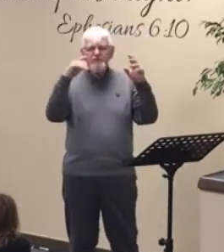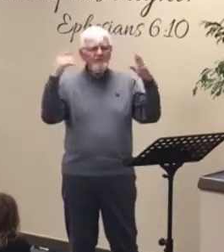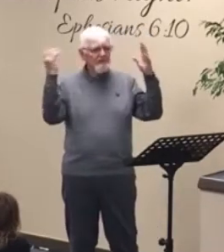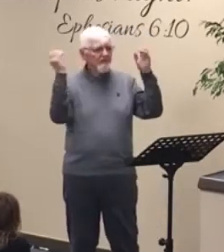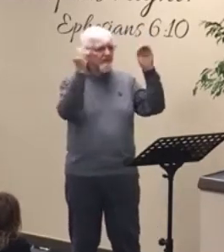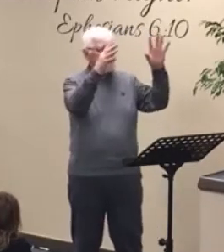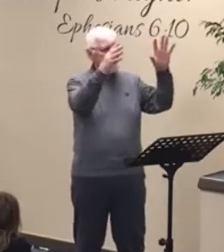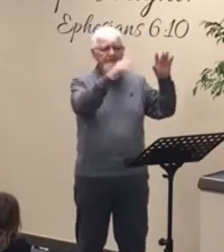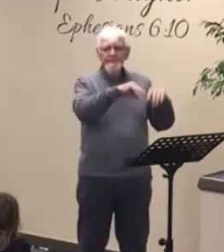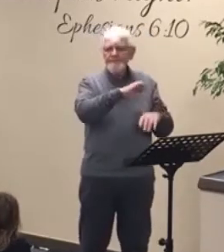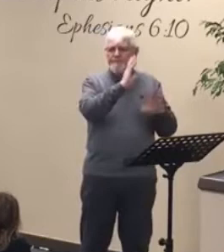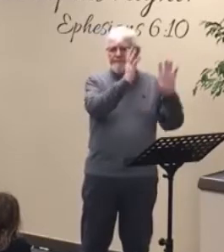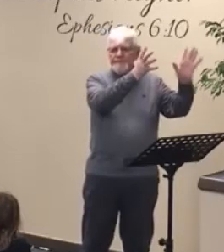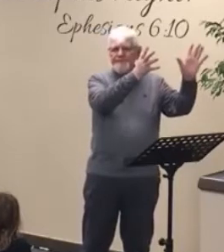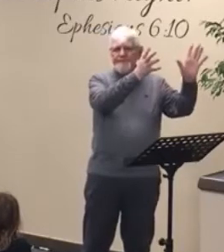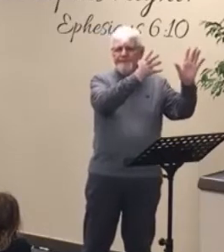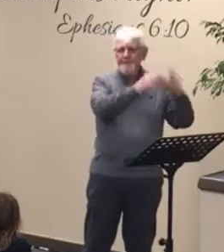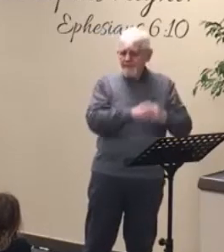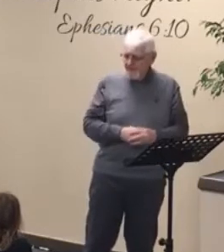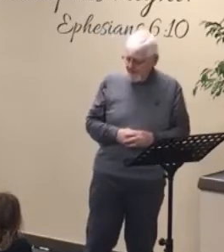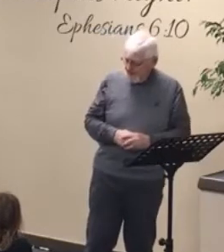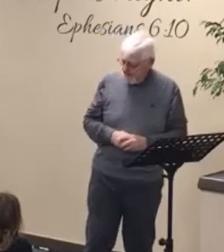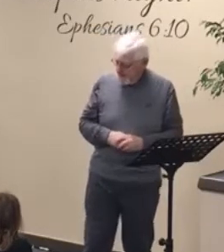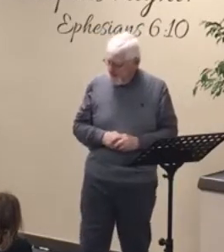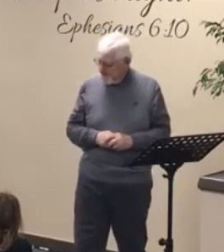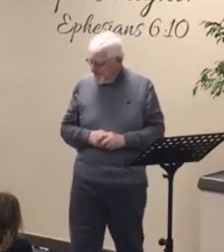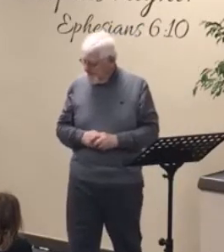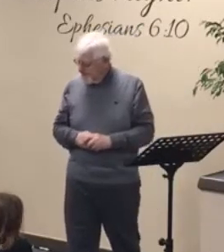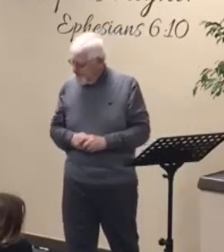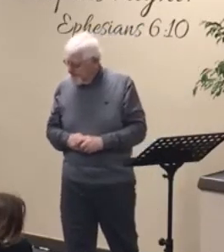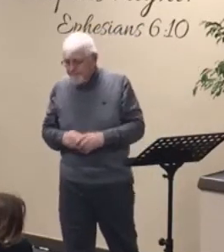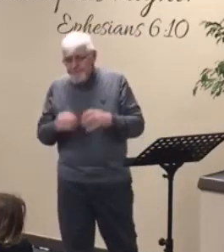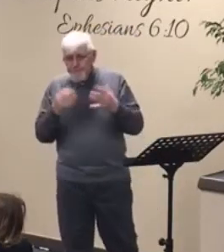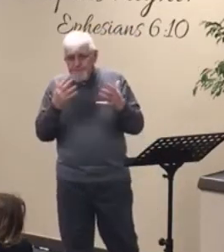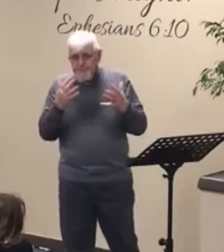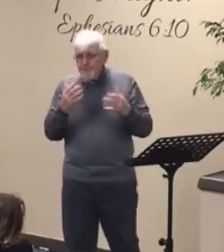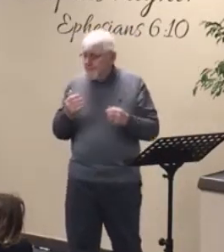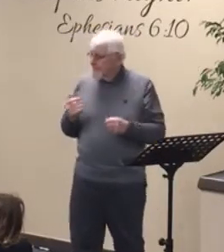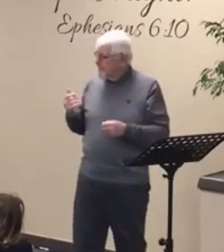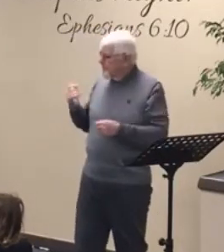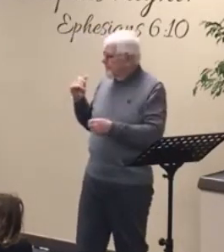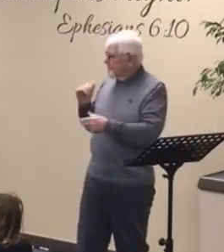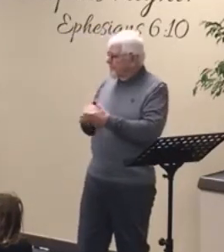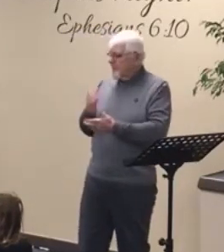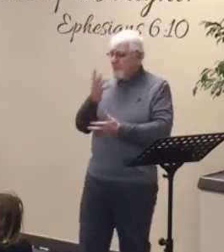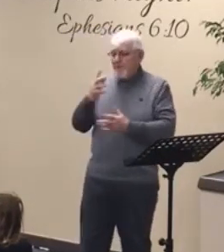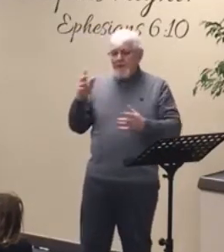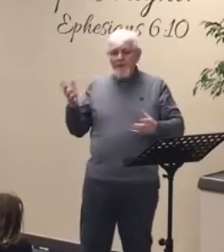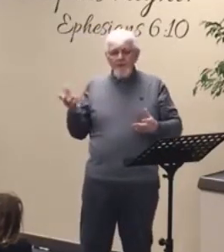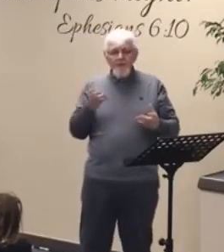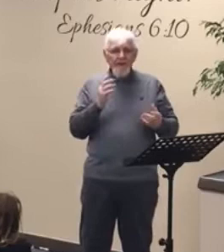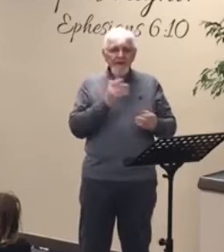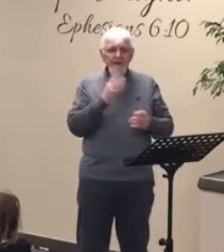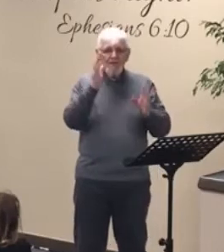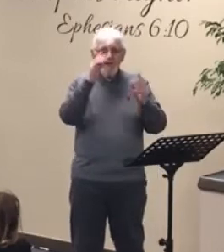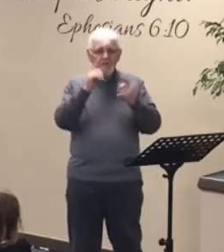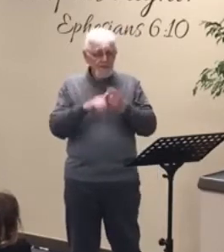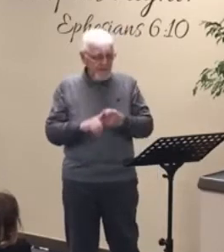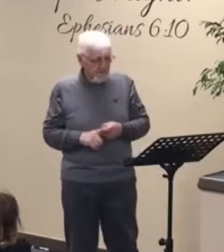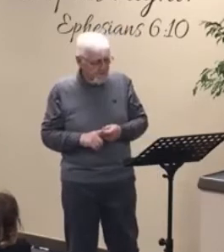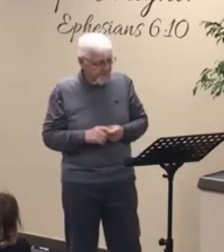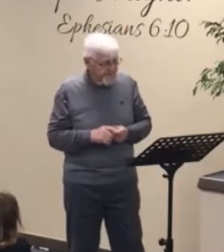or whoever was before him. I'm sort of thankful that we got somebody we can take our troubles to. Let's pray, and then we'll sing a couple